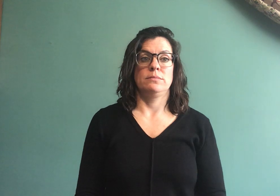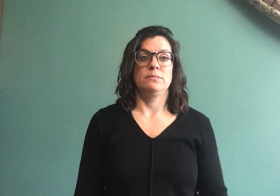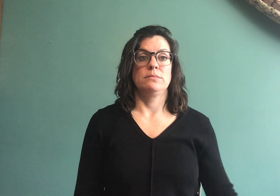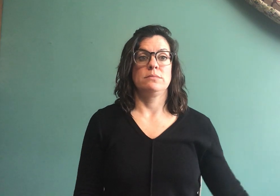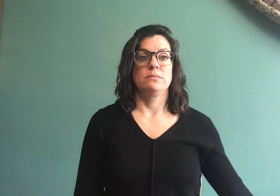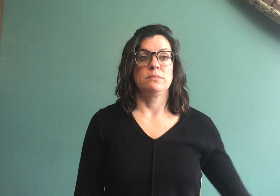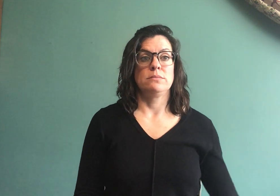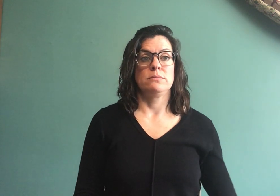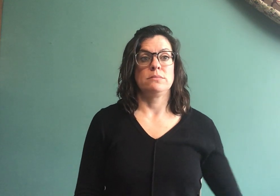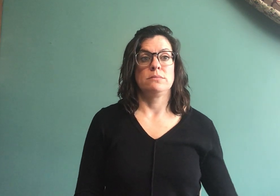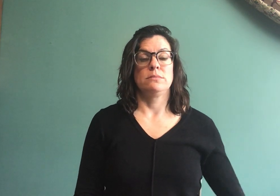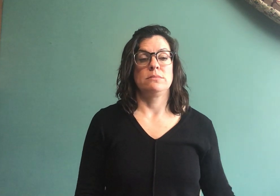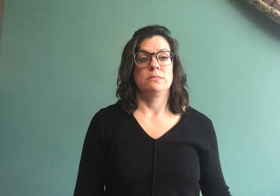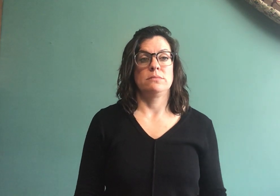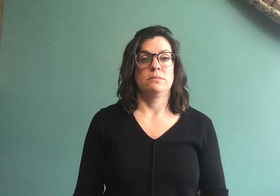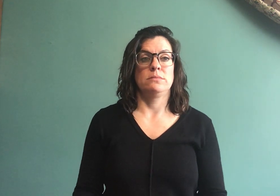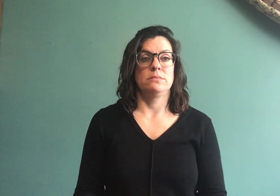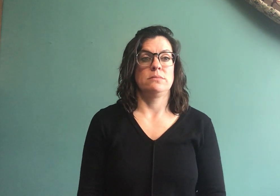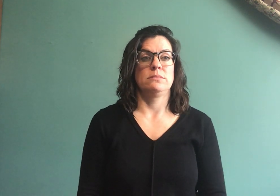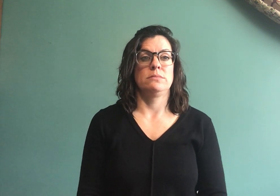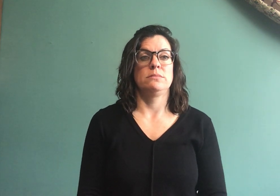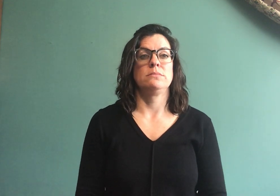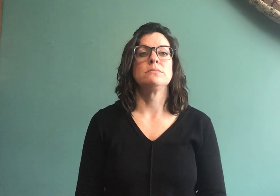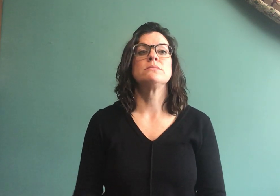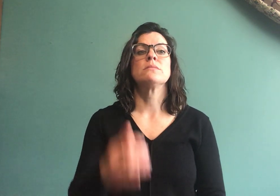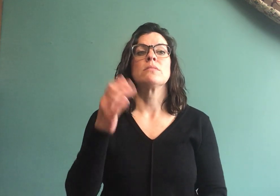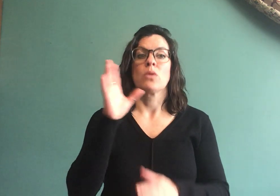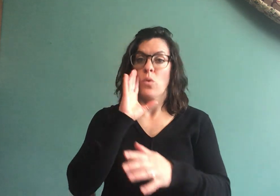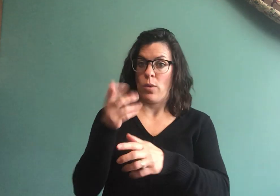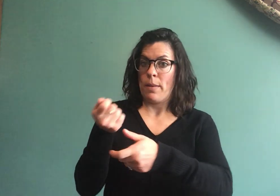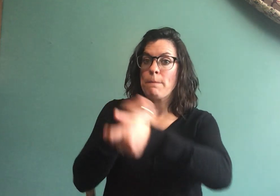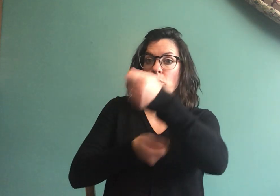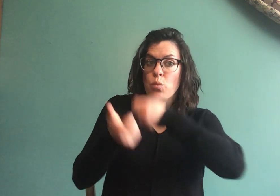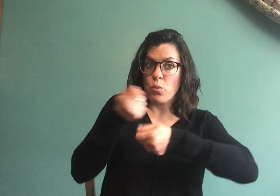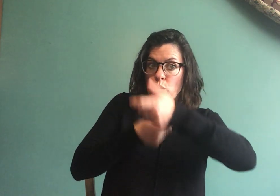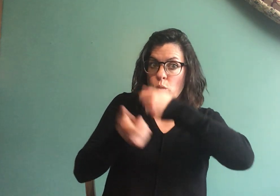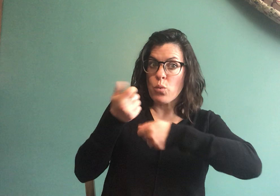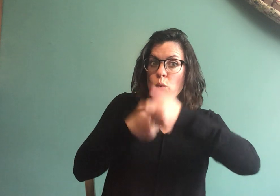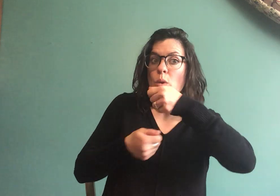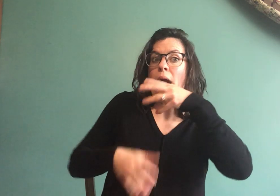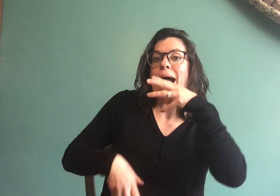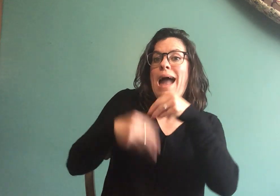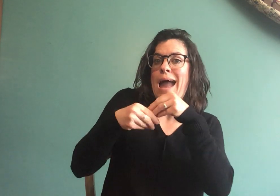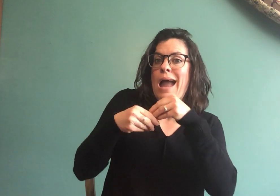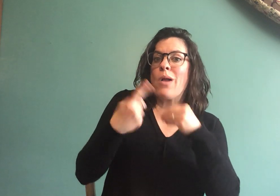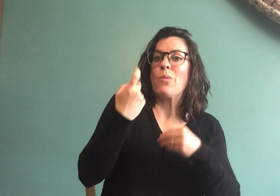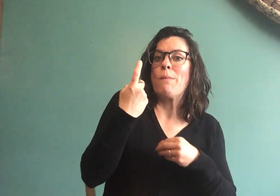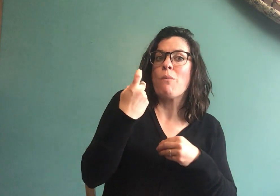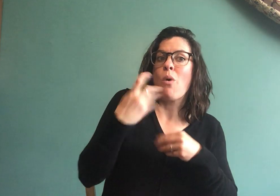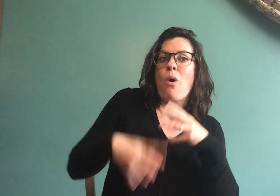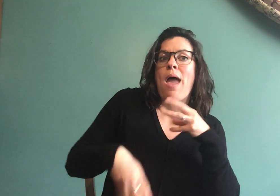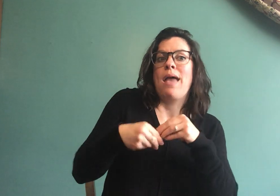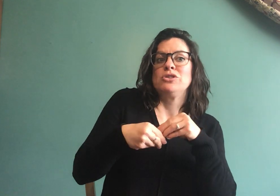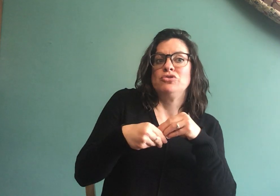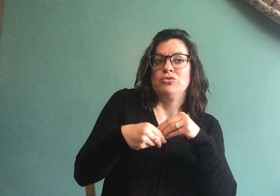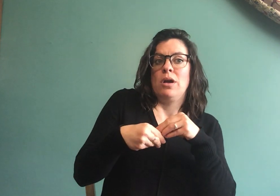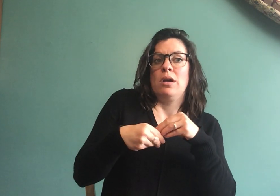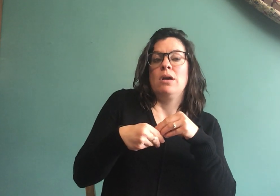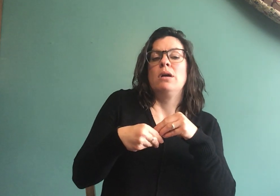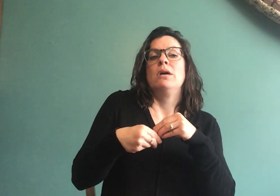extra wire, and they'll mark the wire spare at the end of the run. Therefore, if